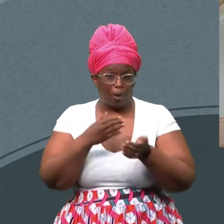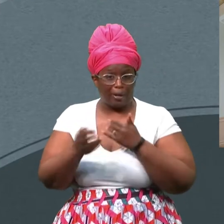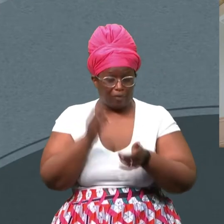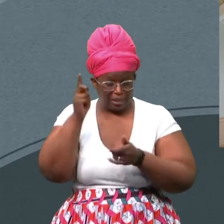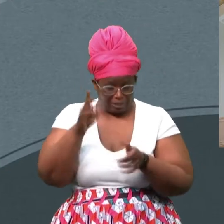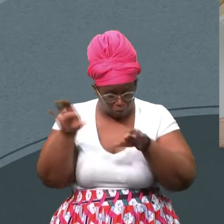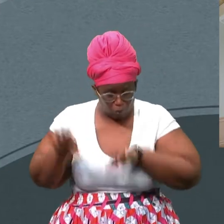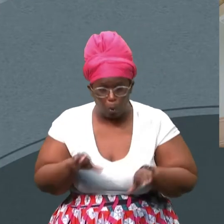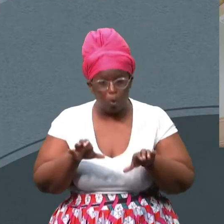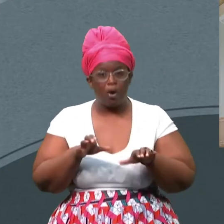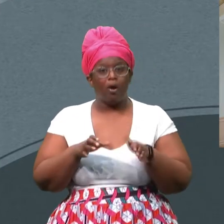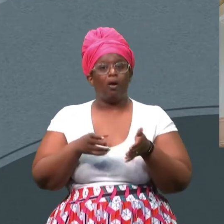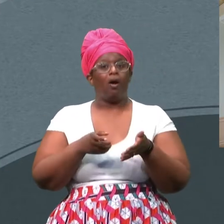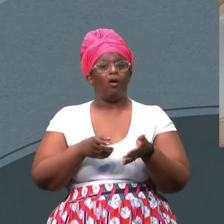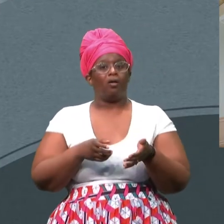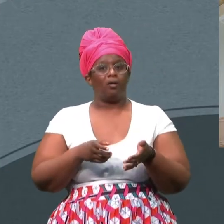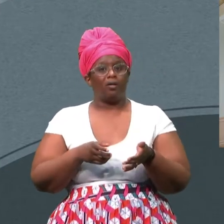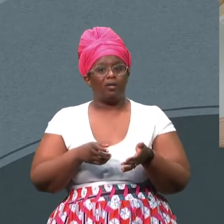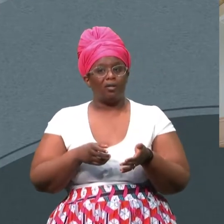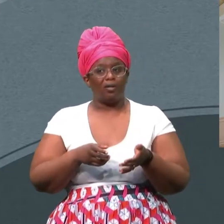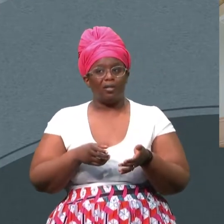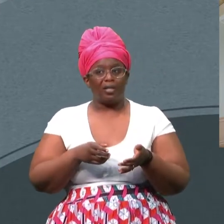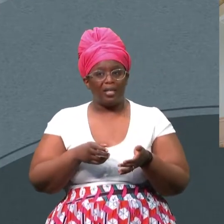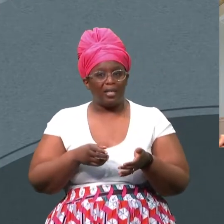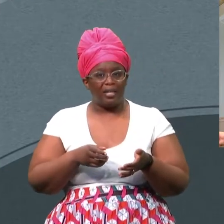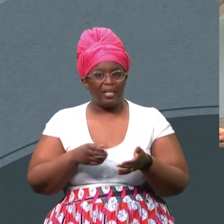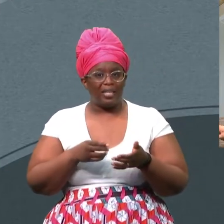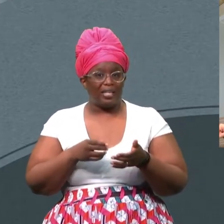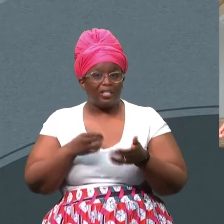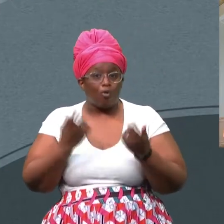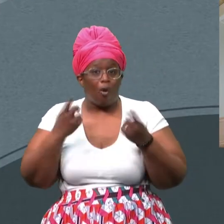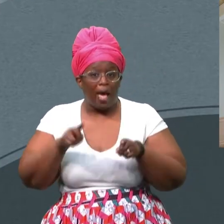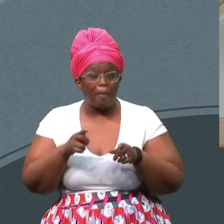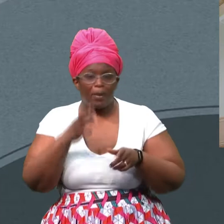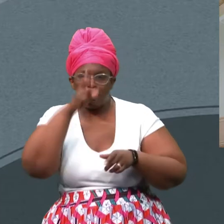to do is going to be a byproduct of the word that is already in you.